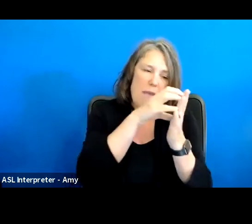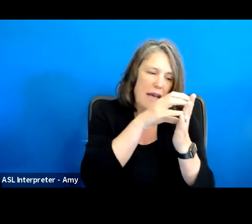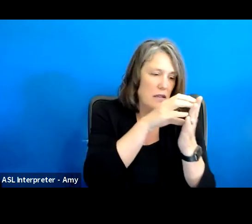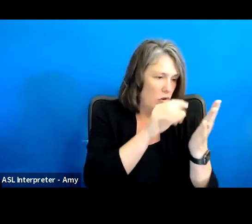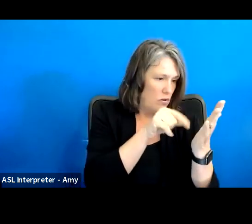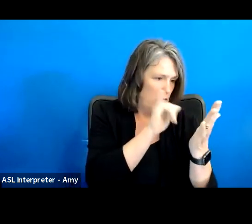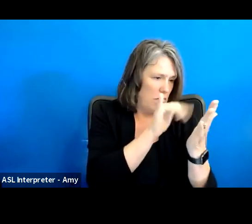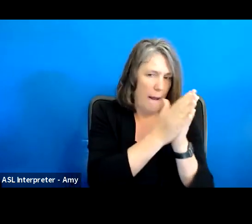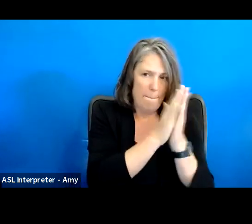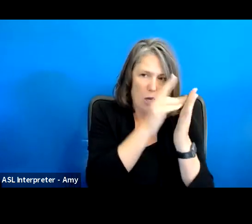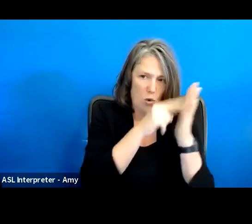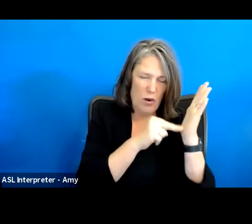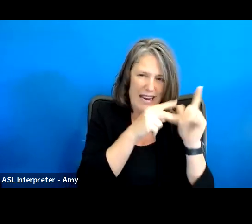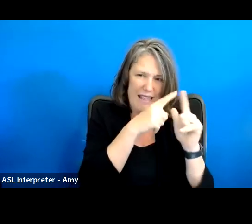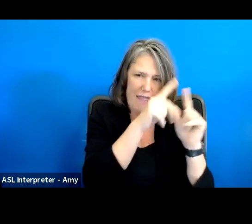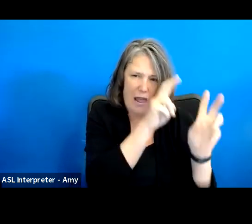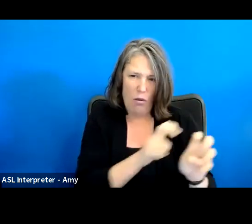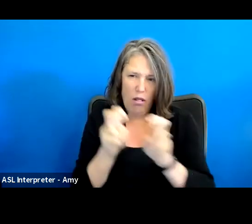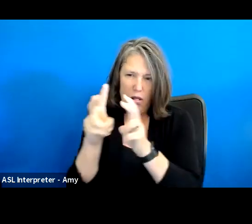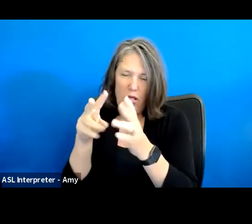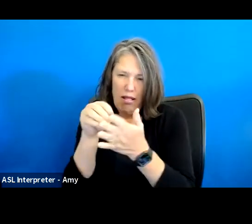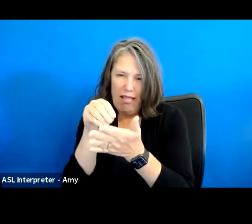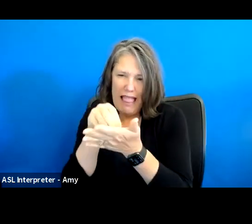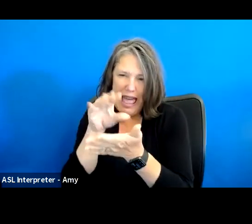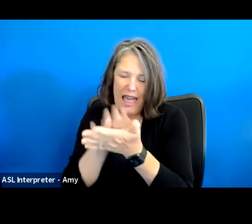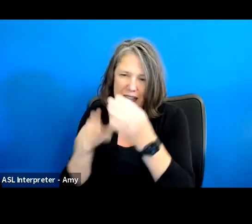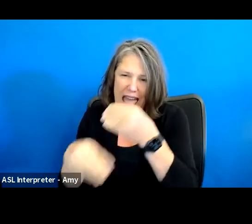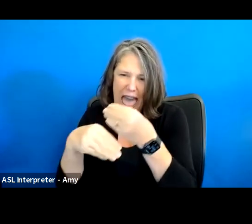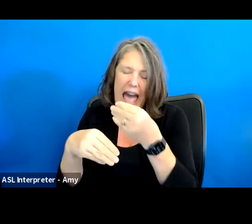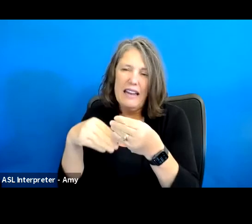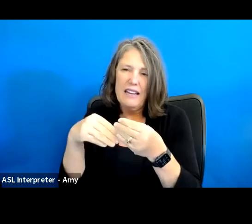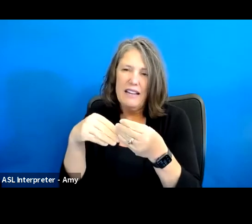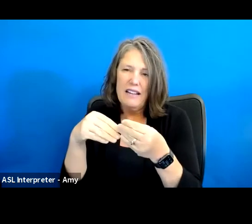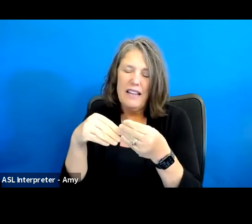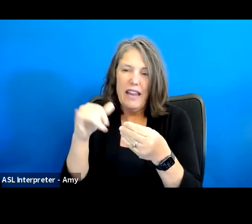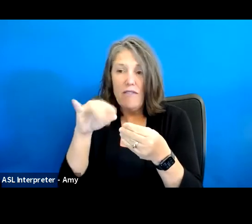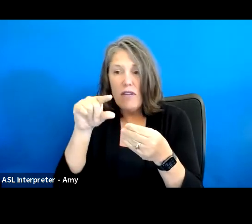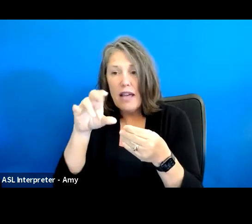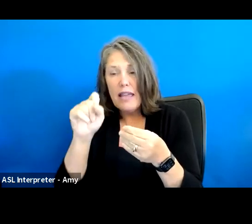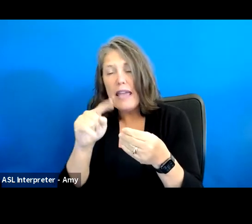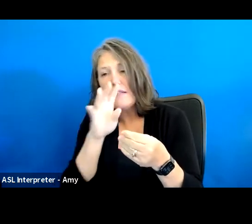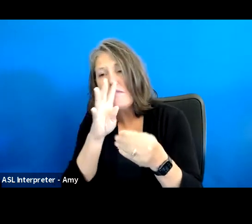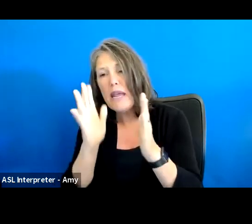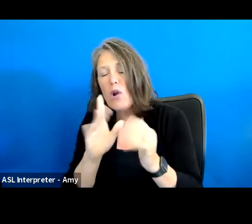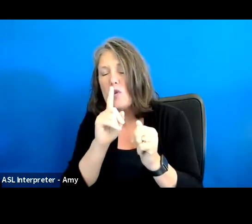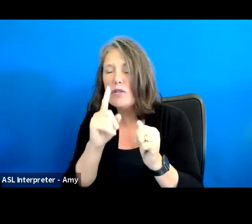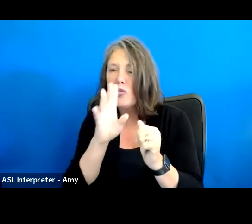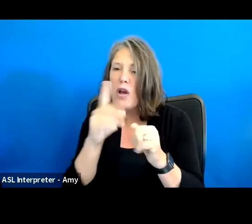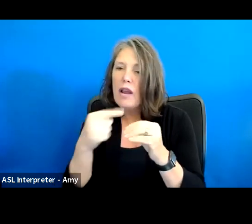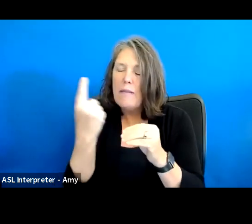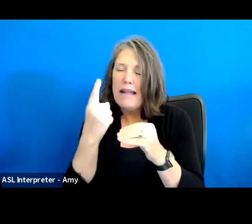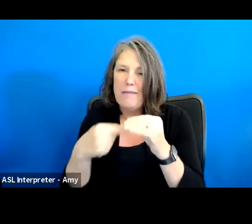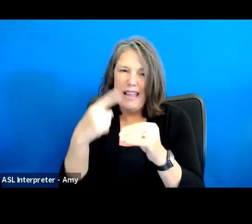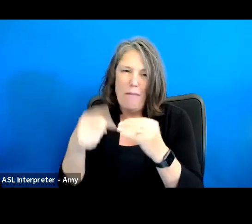book and add that in if a guest speaker is talking about something adjacent to that, and I